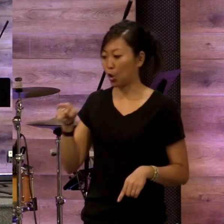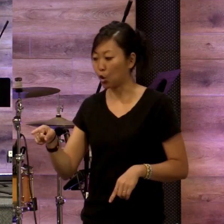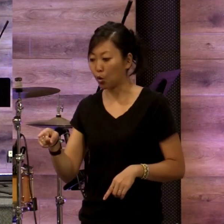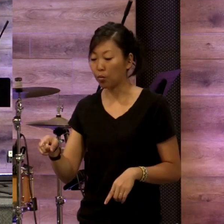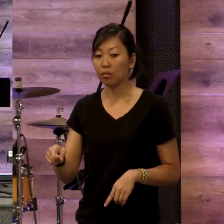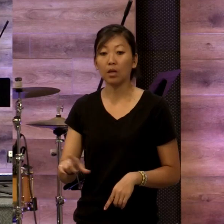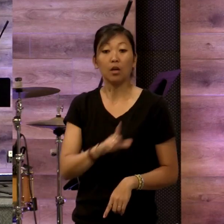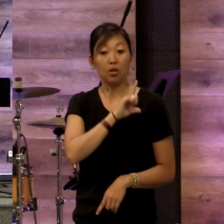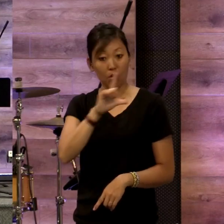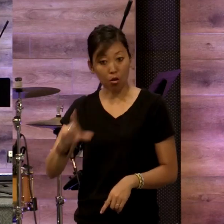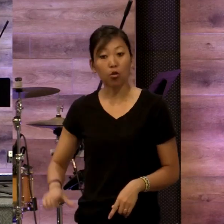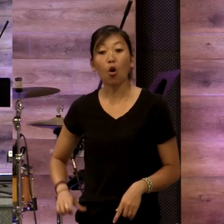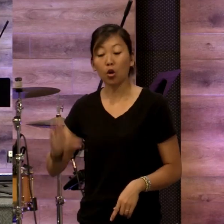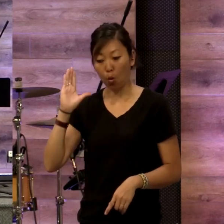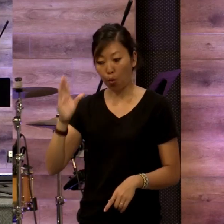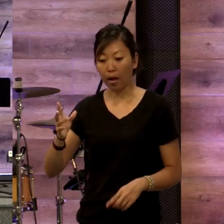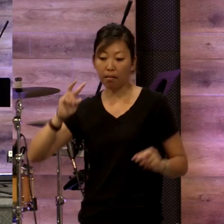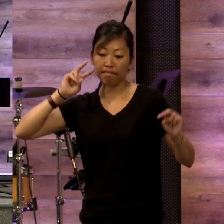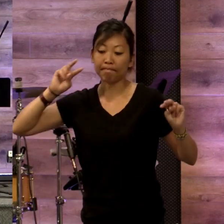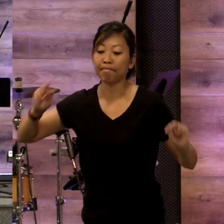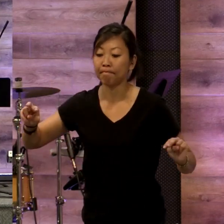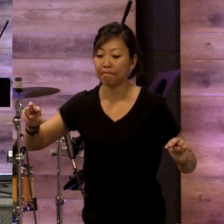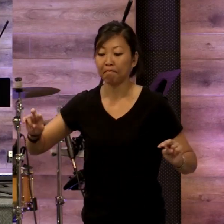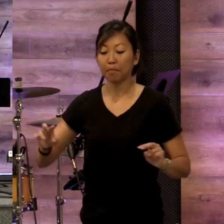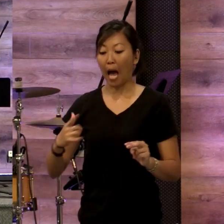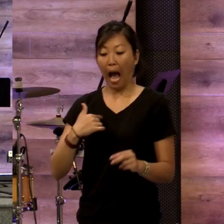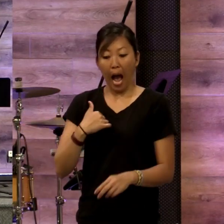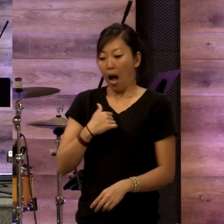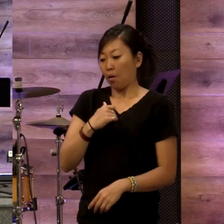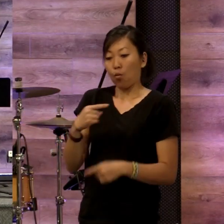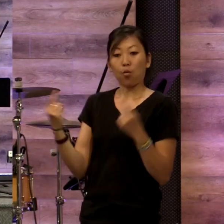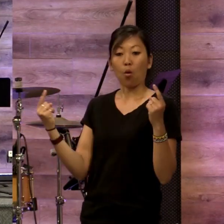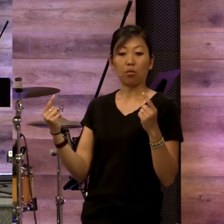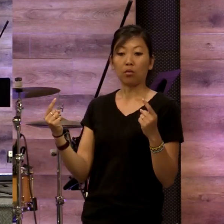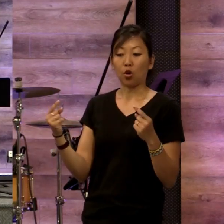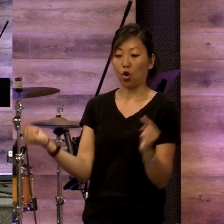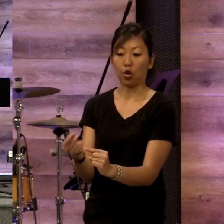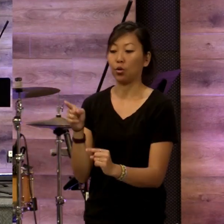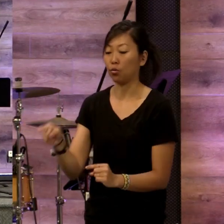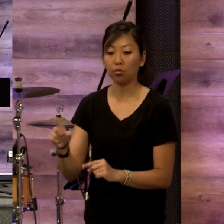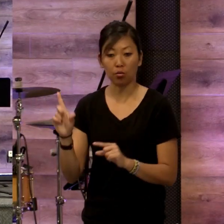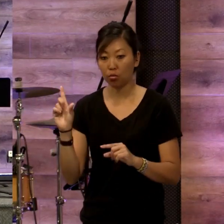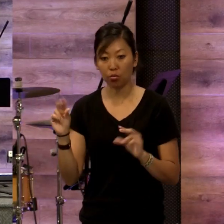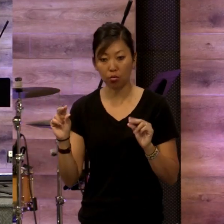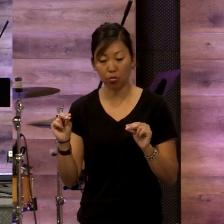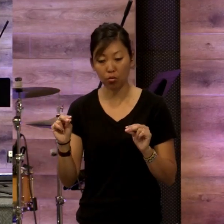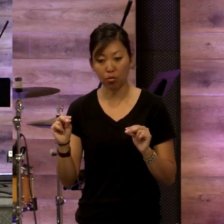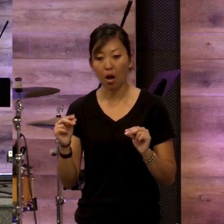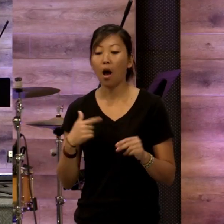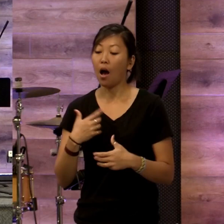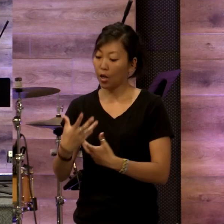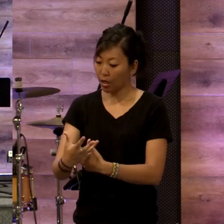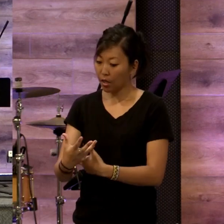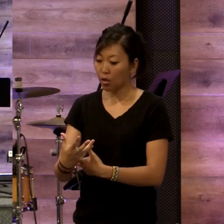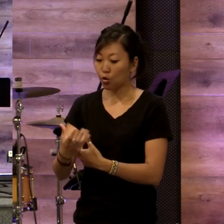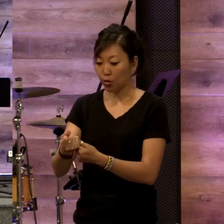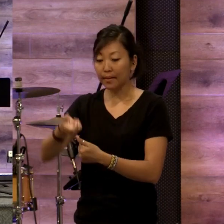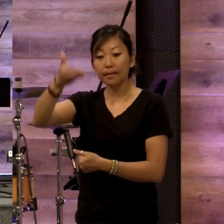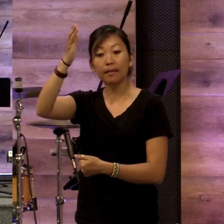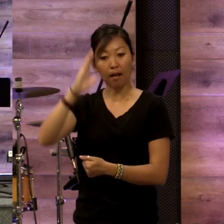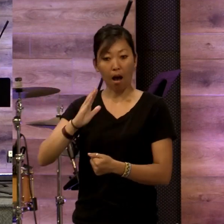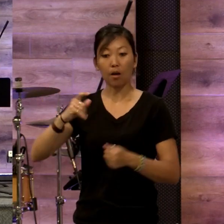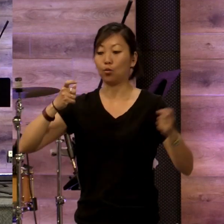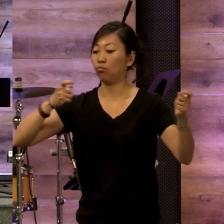me against you, but my hand shall not be against you. I'm not going to be your enemy, Saul. I'm going to entrust this situation to the Lord, and he